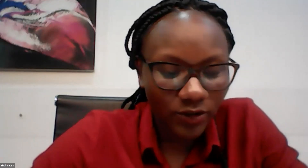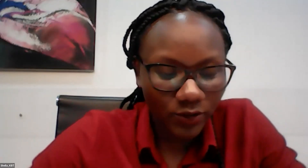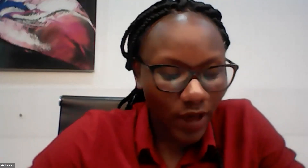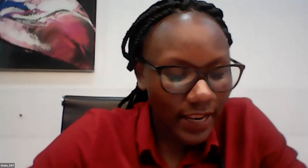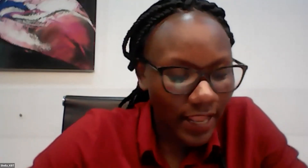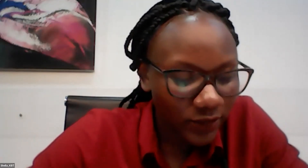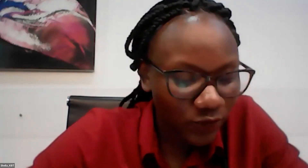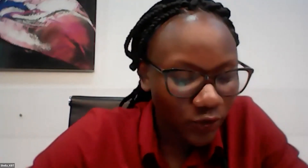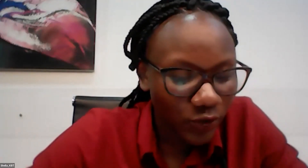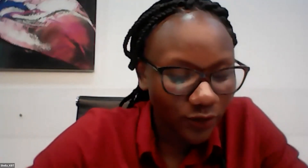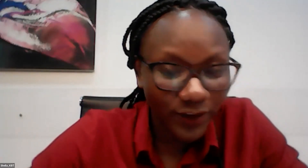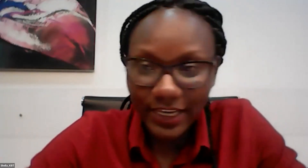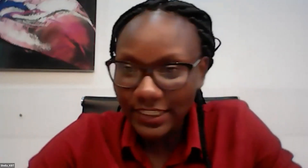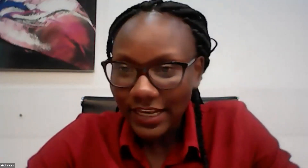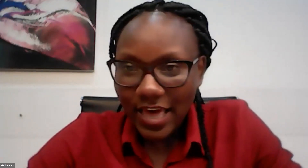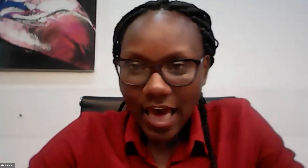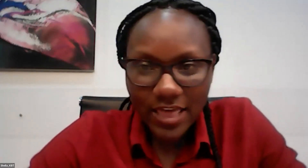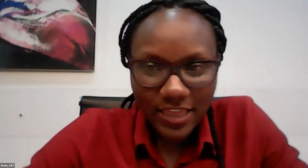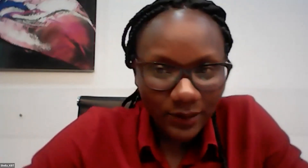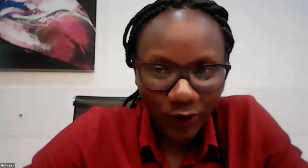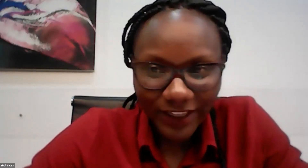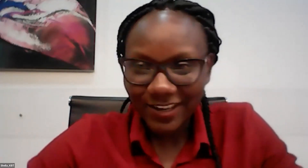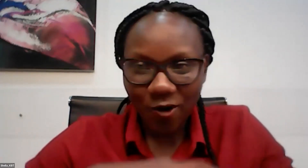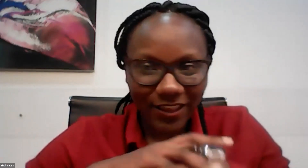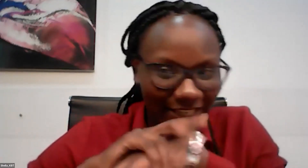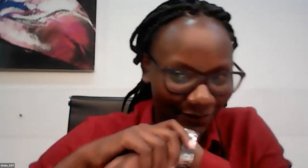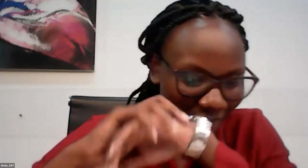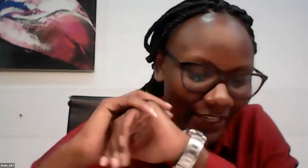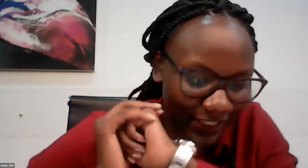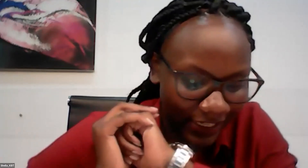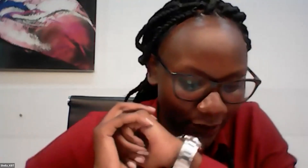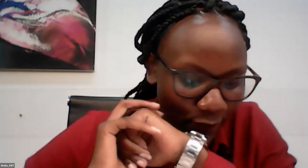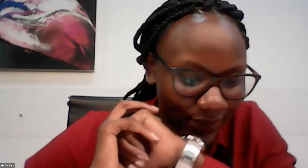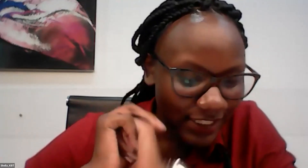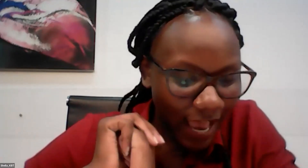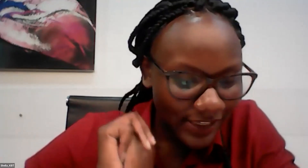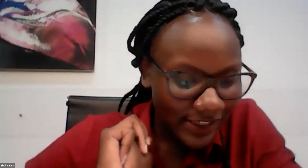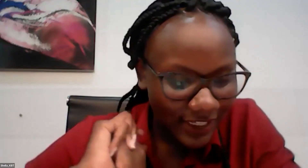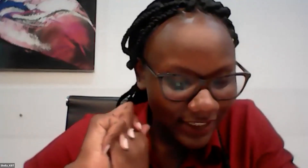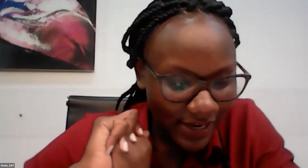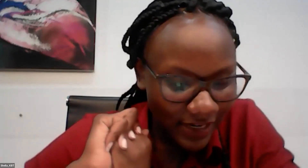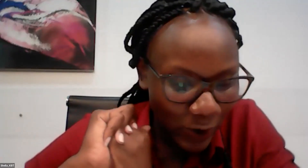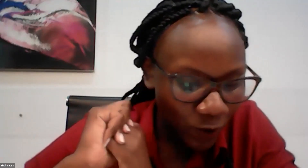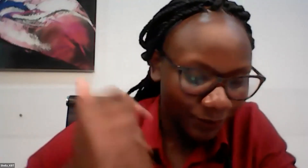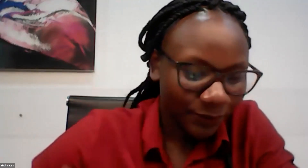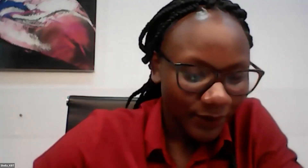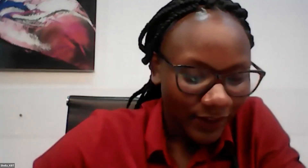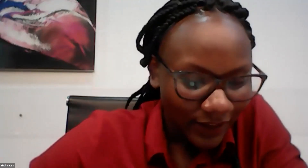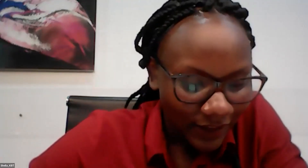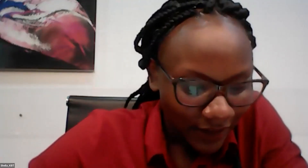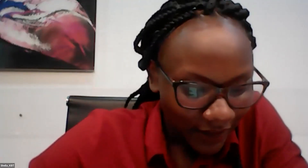It's good, but also I'd like to know your feelings at this point. No, there's Bright from Seizure Assistant saying